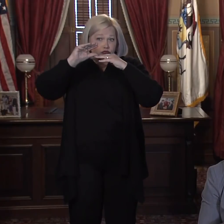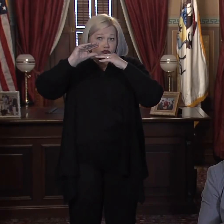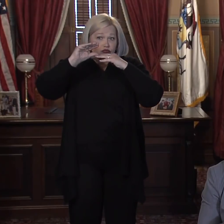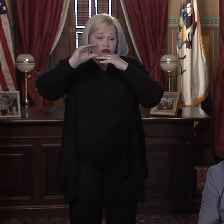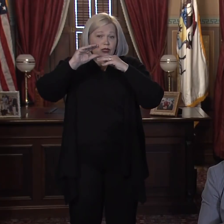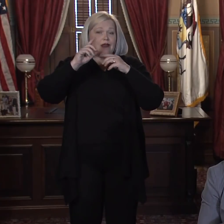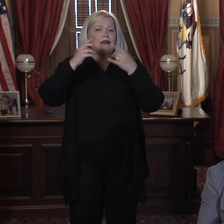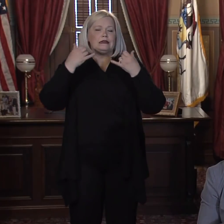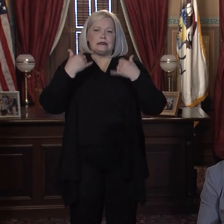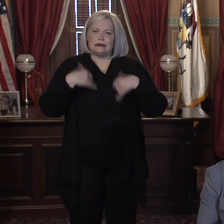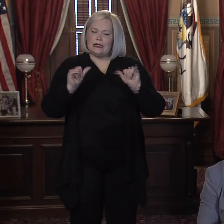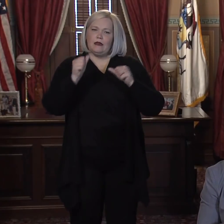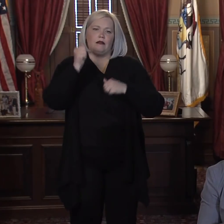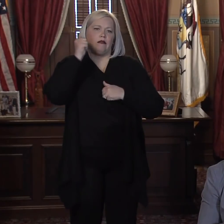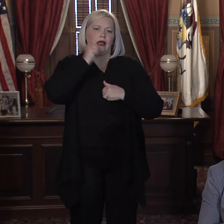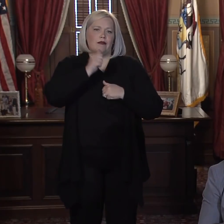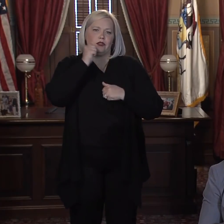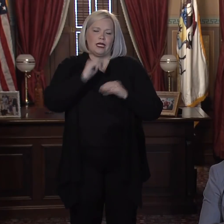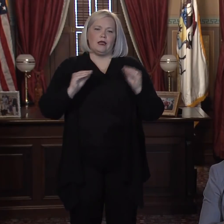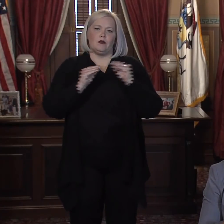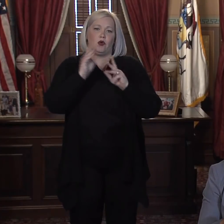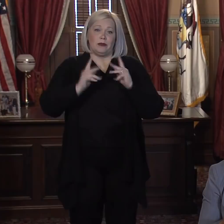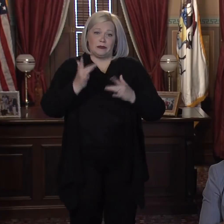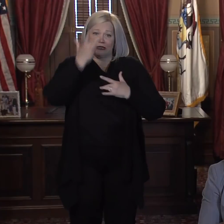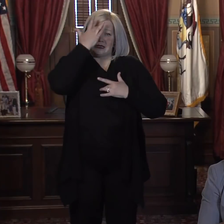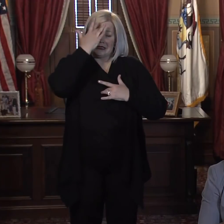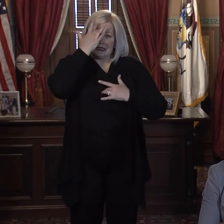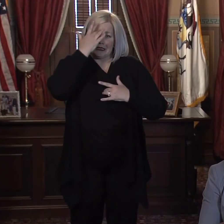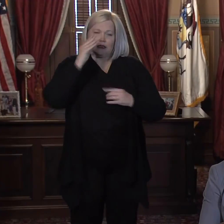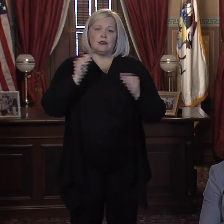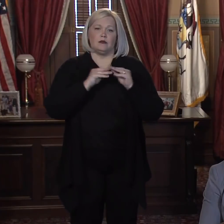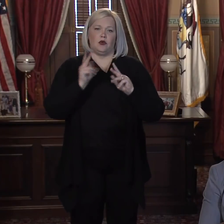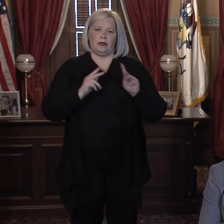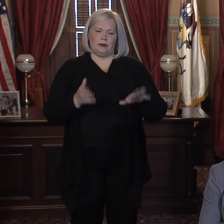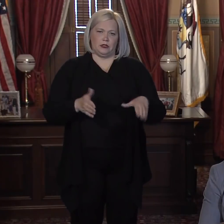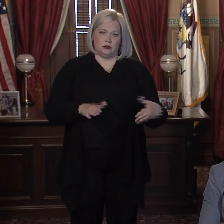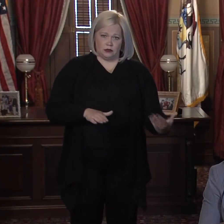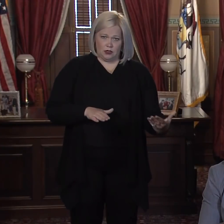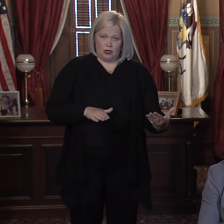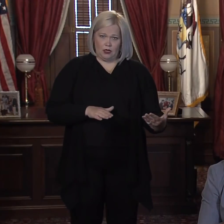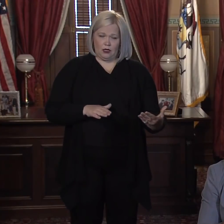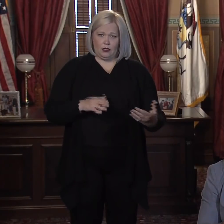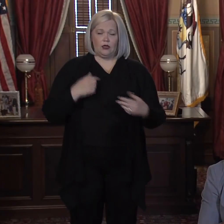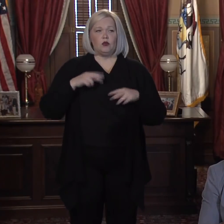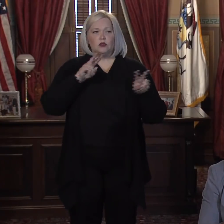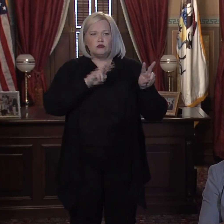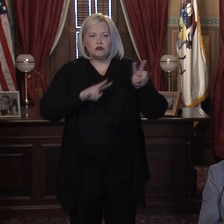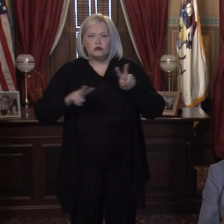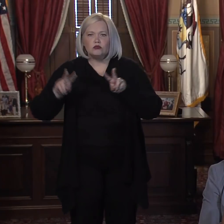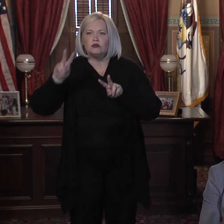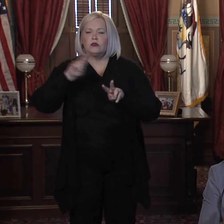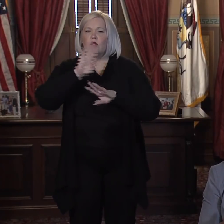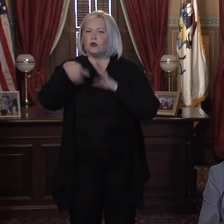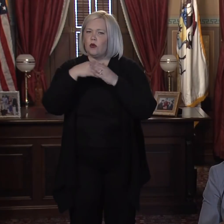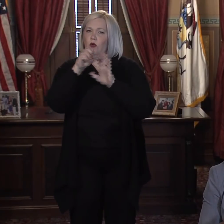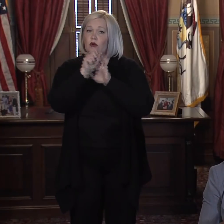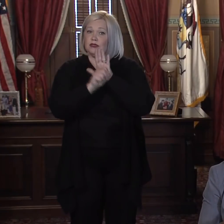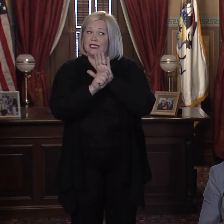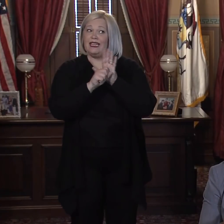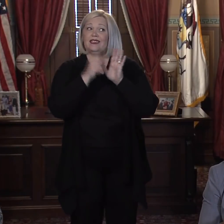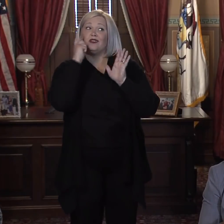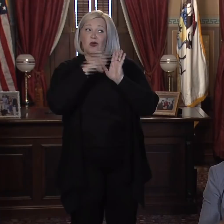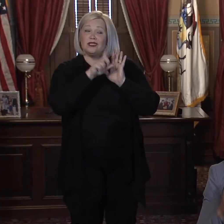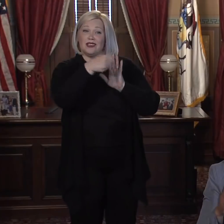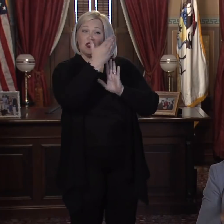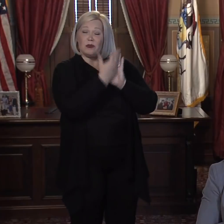and deaths every single day. We're closely monitoring the entire state, and we're starting to see increases actually in